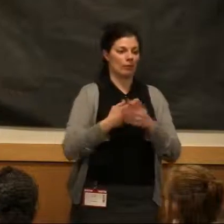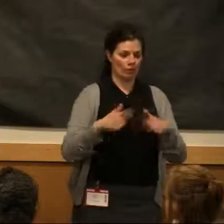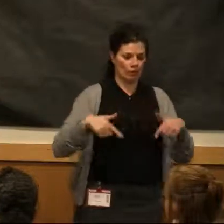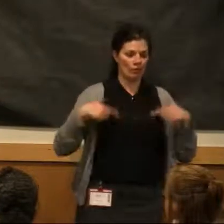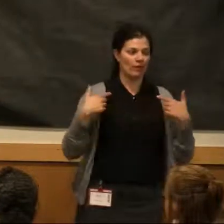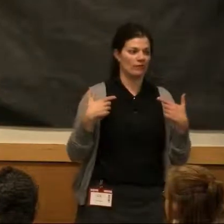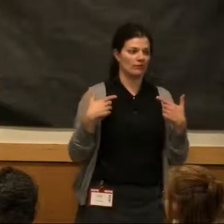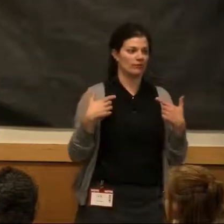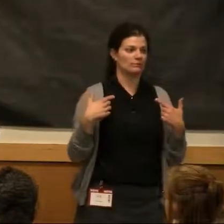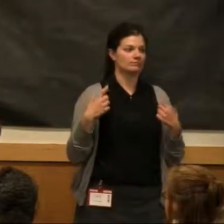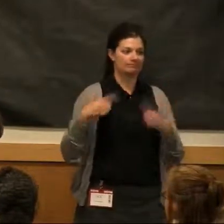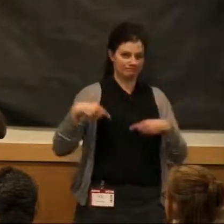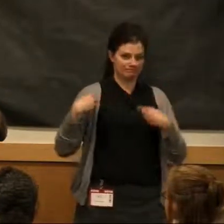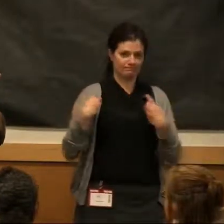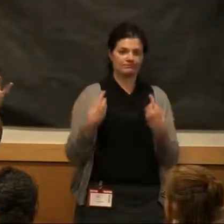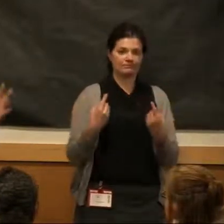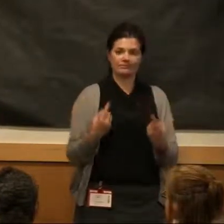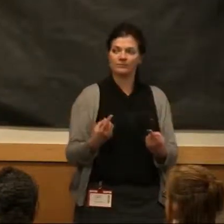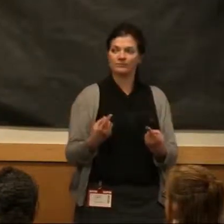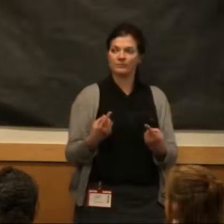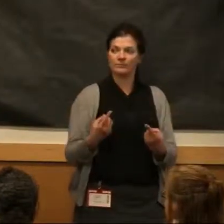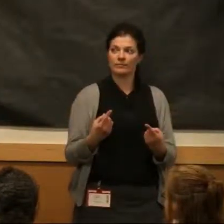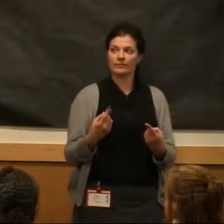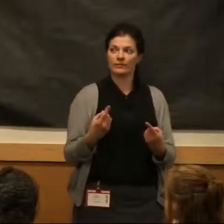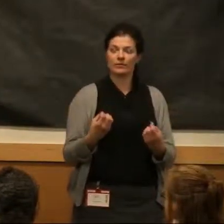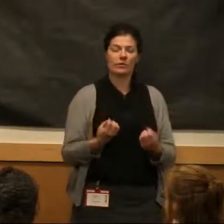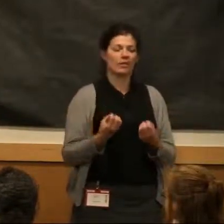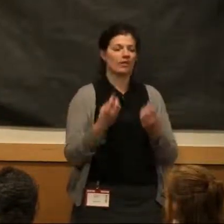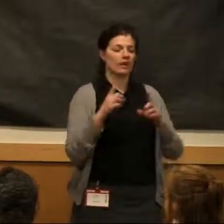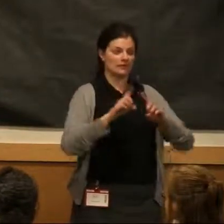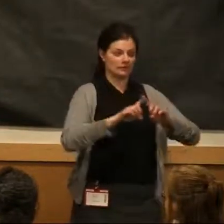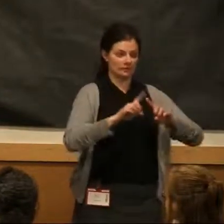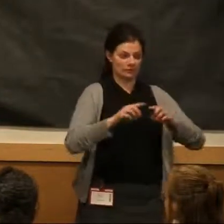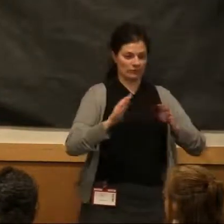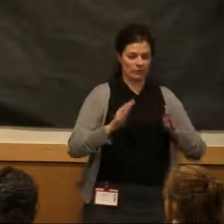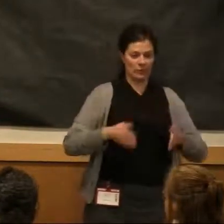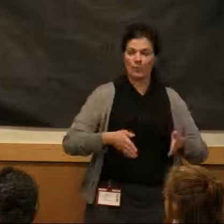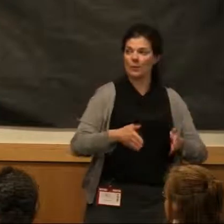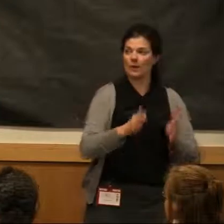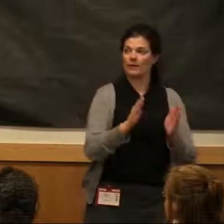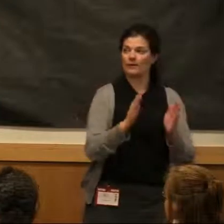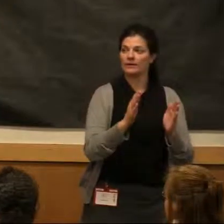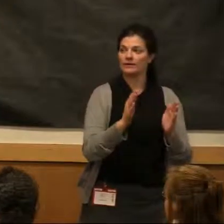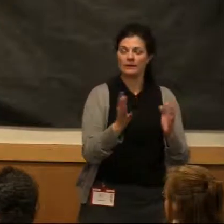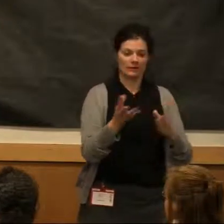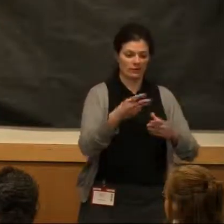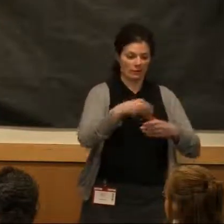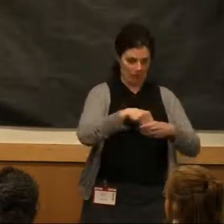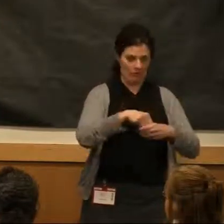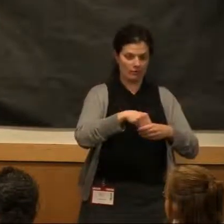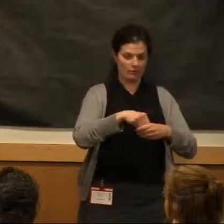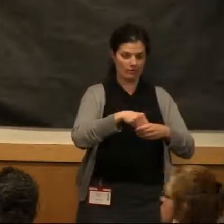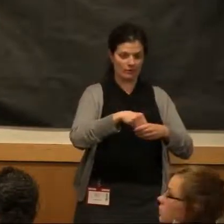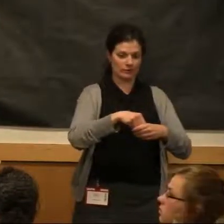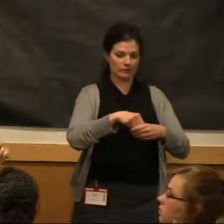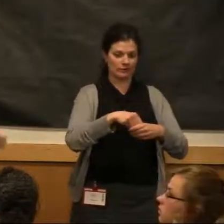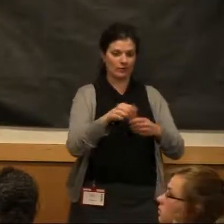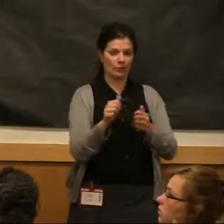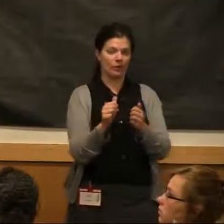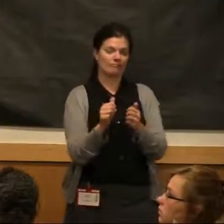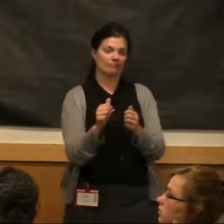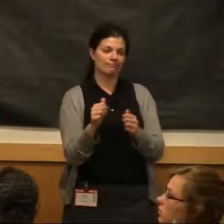about. But there are also plenty of other ways to get involved and to get engaged on a college